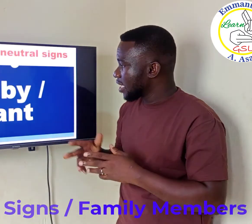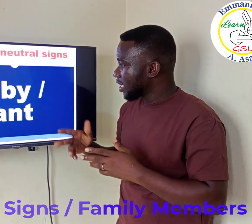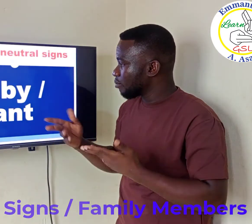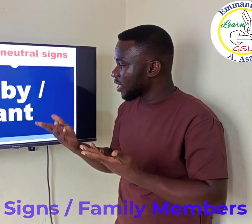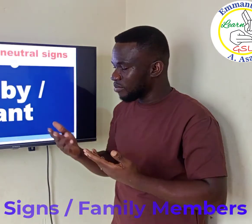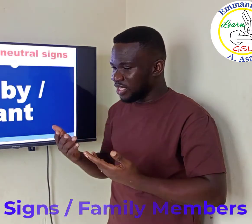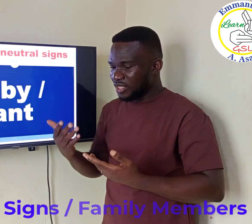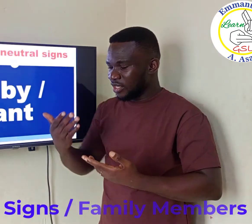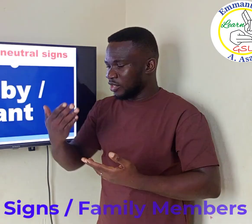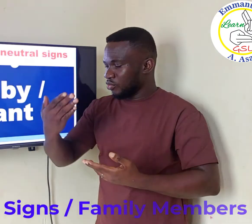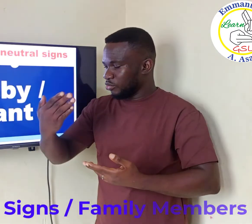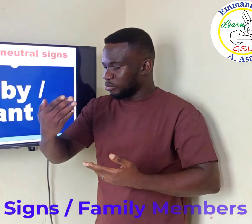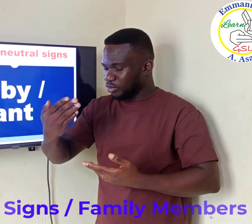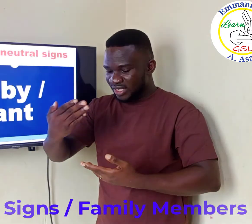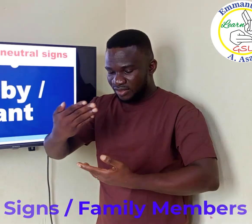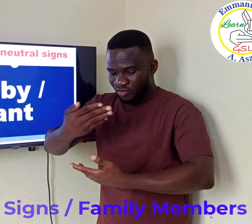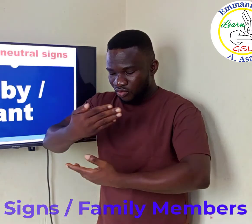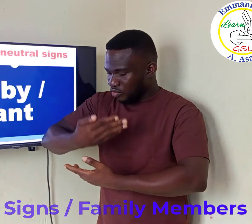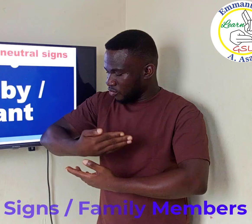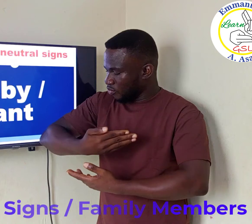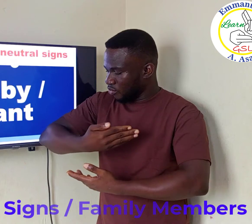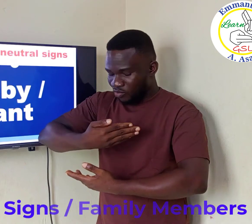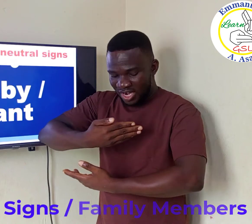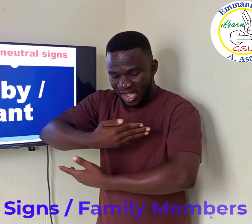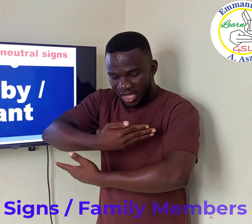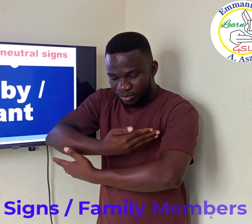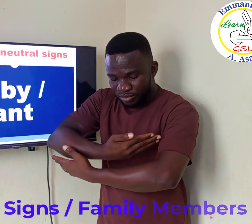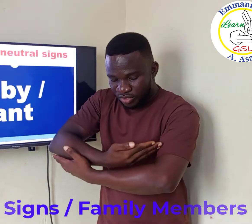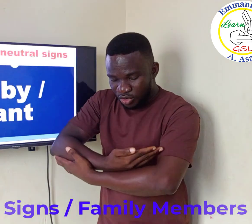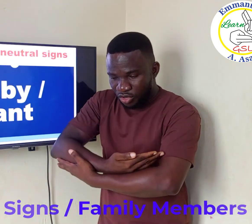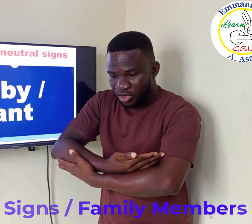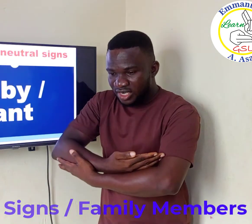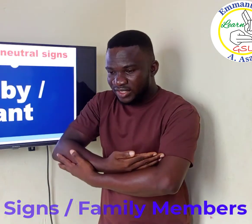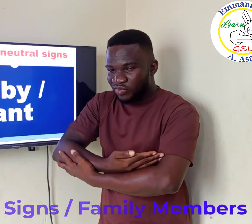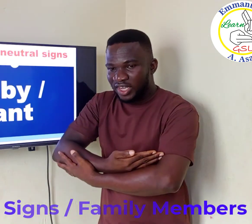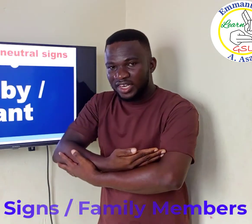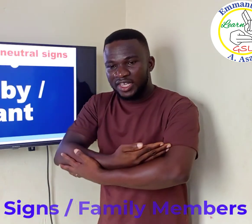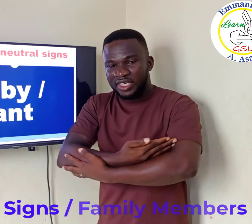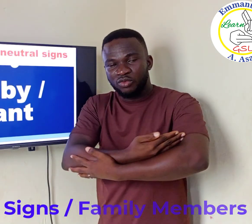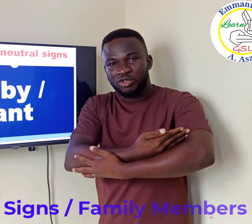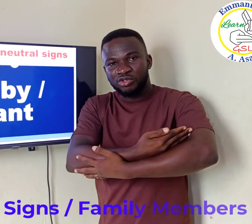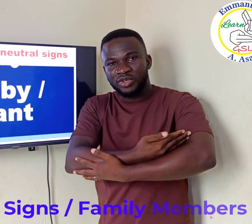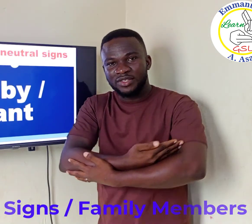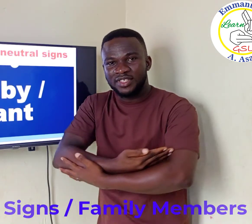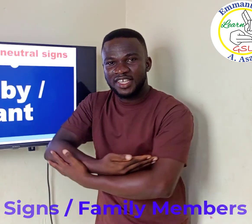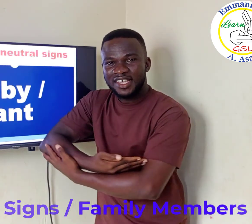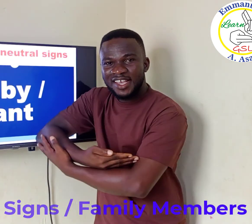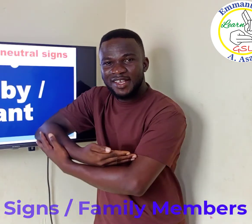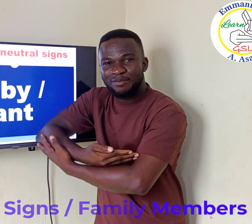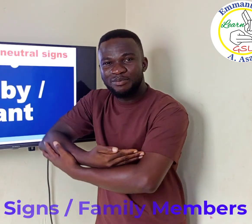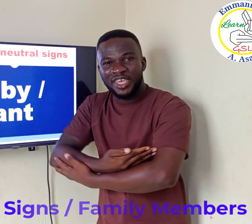And baby, we put one arm on this one and then we swing it to say